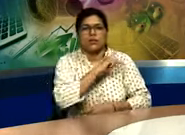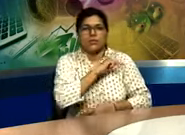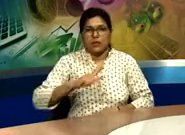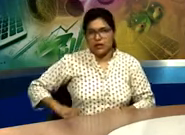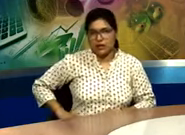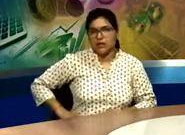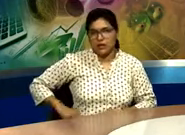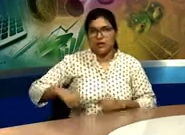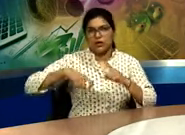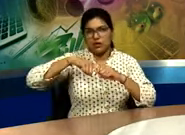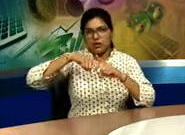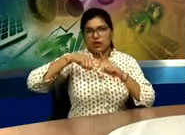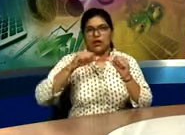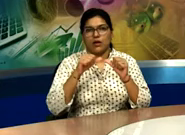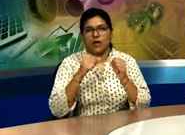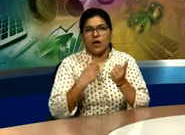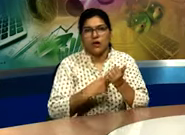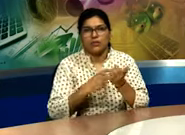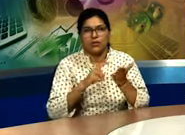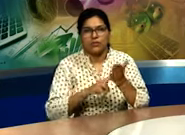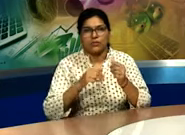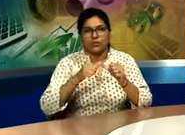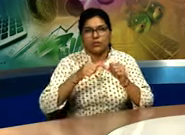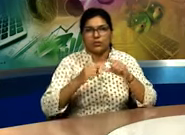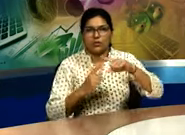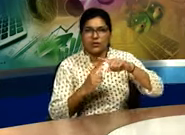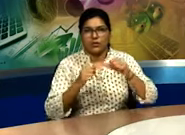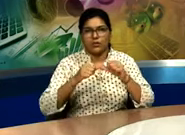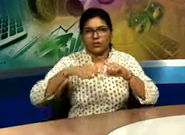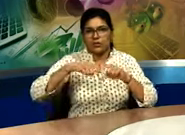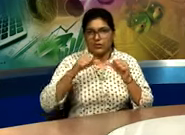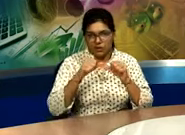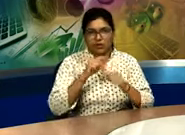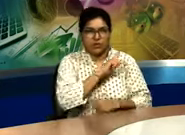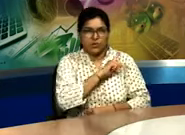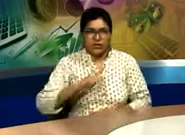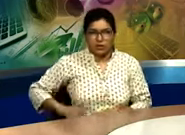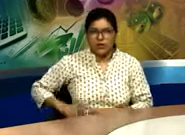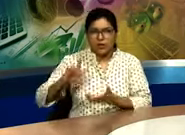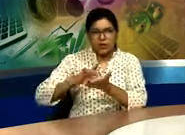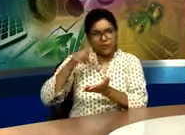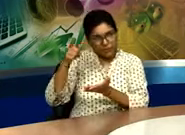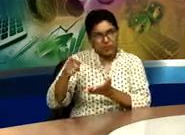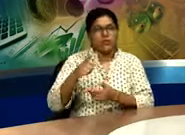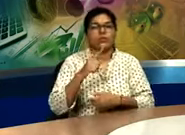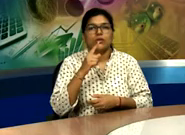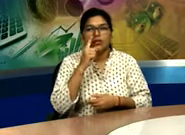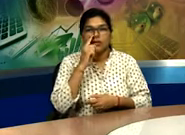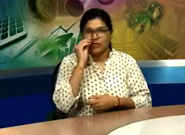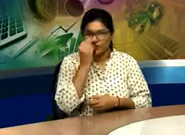And the place where they belong is a native village in Karnataka.